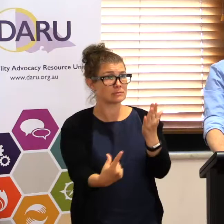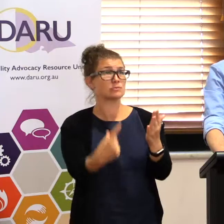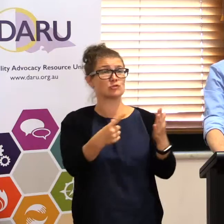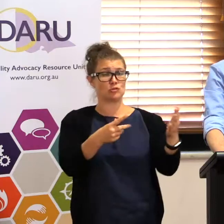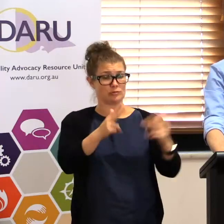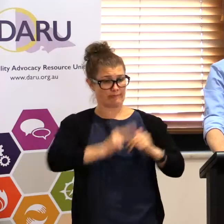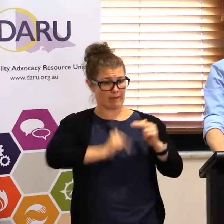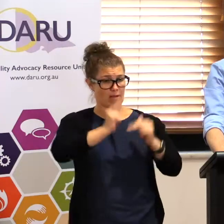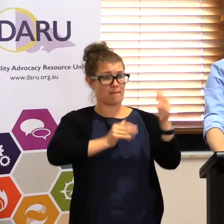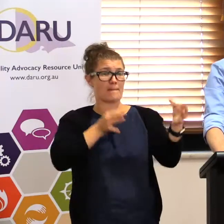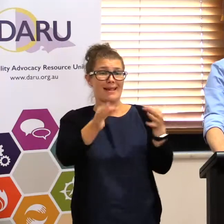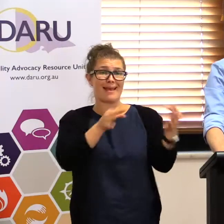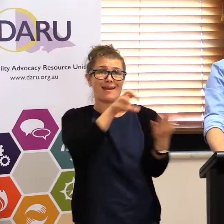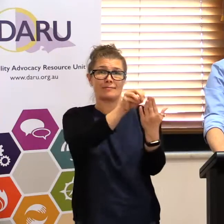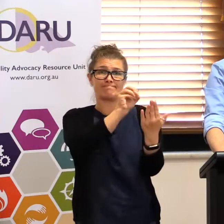plan.